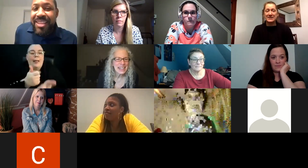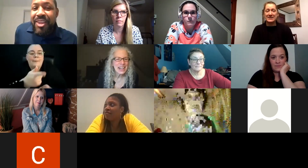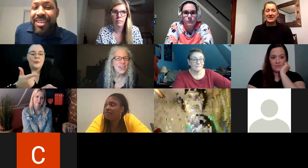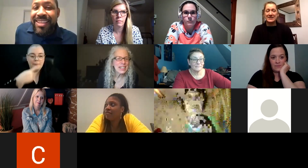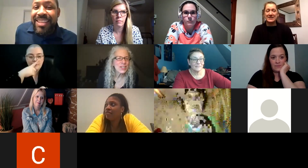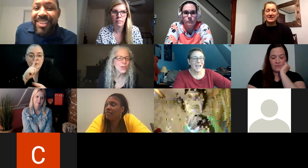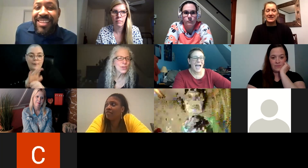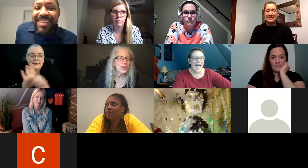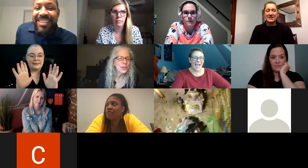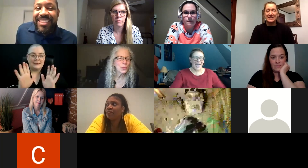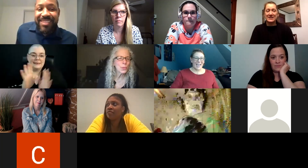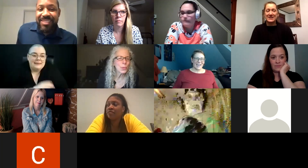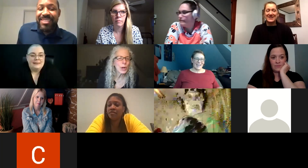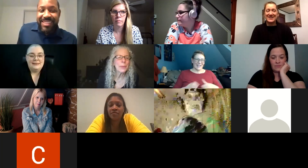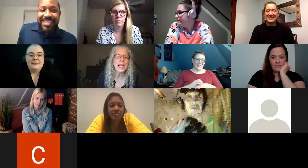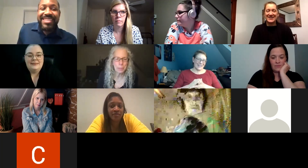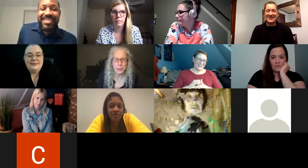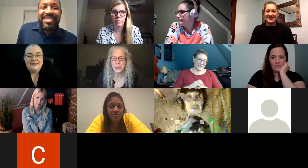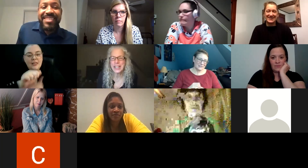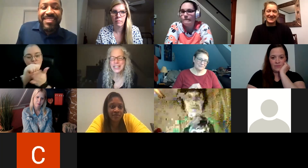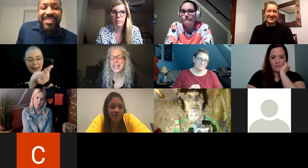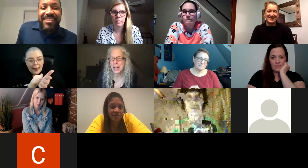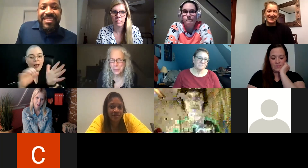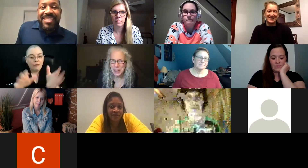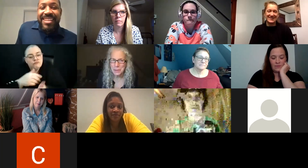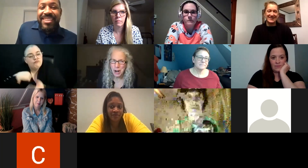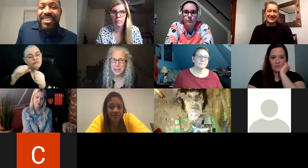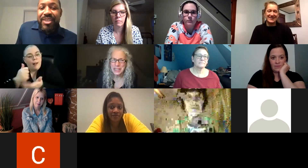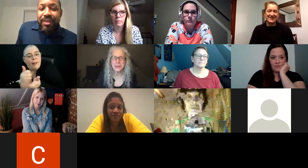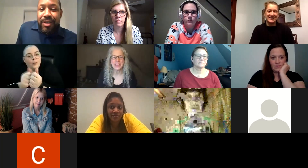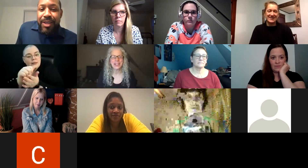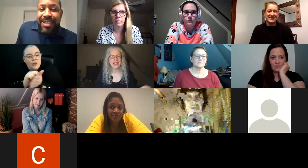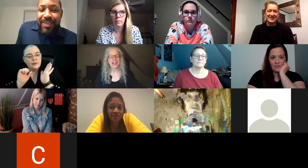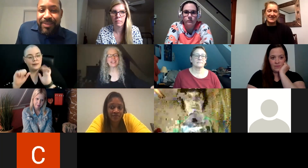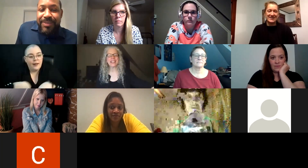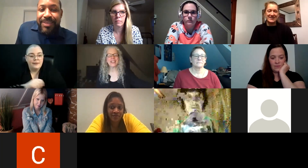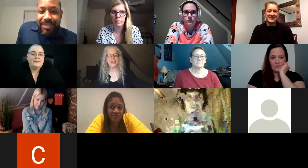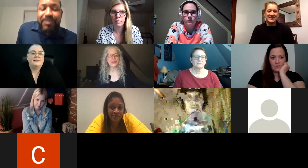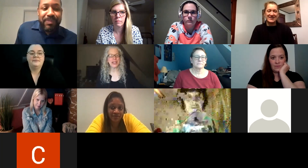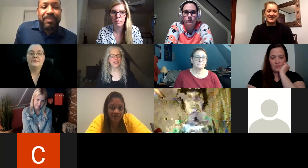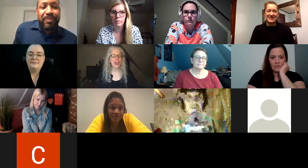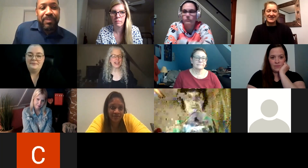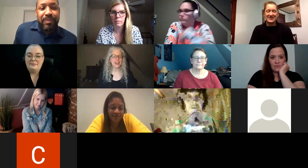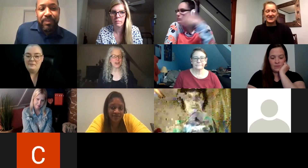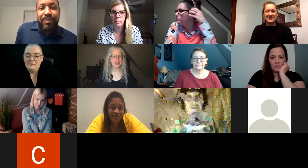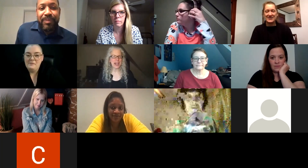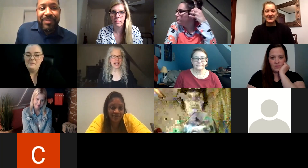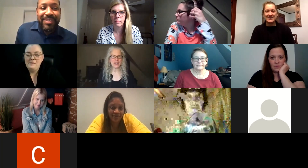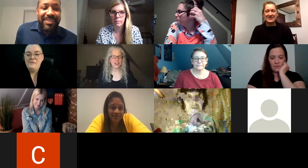All right, so I would help you, Rain saying, I will, I promise I will. I'll assist you with the agenda and all of that. So it